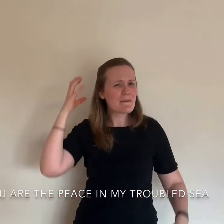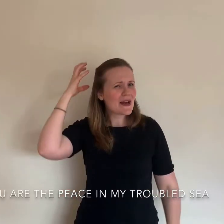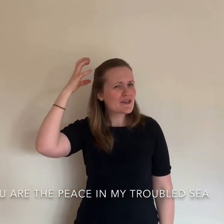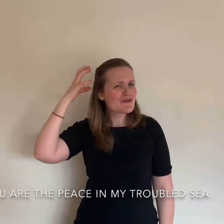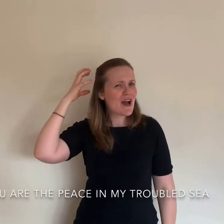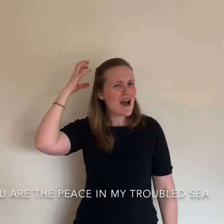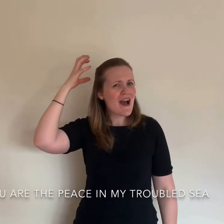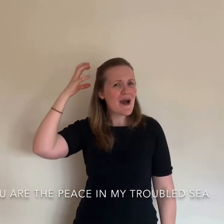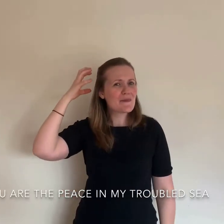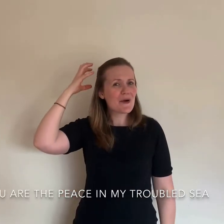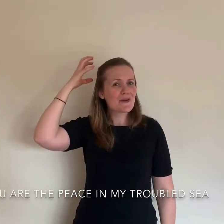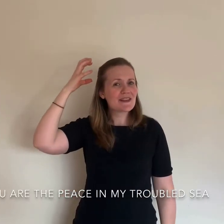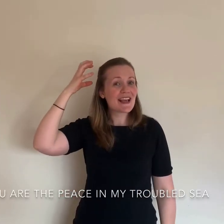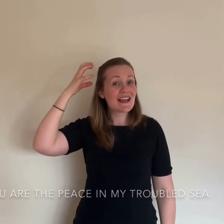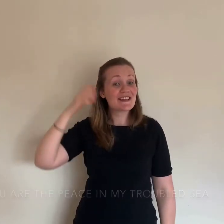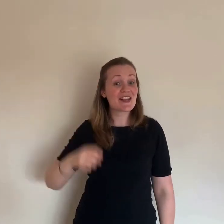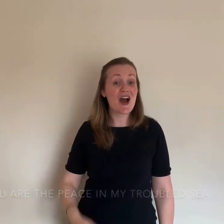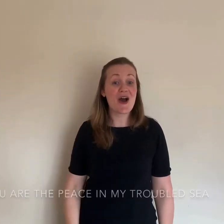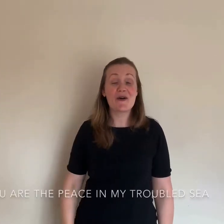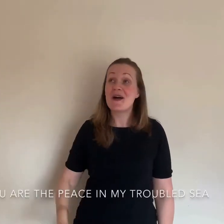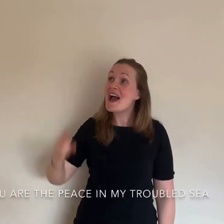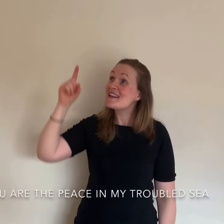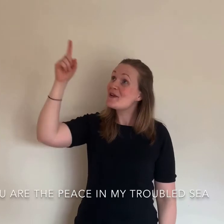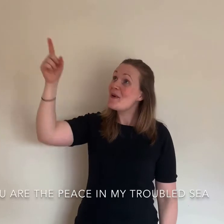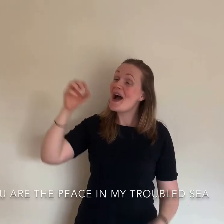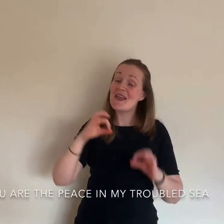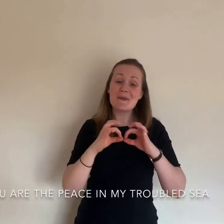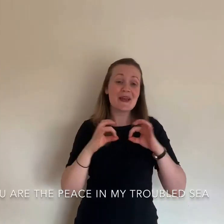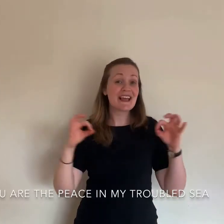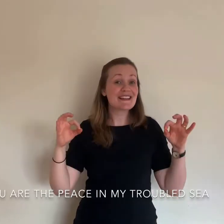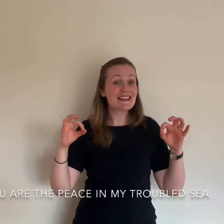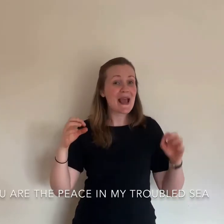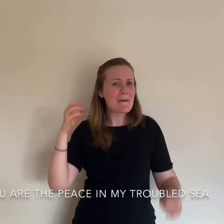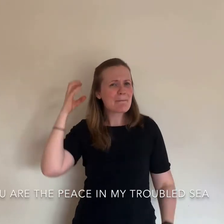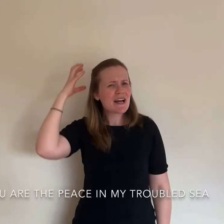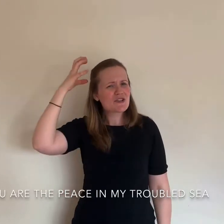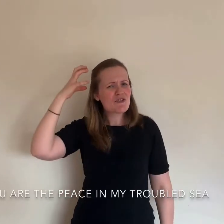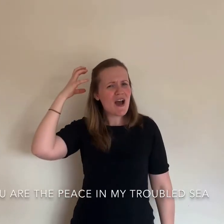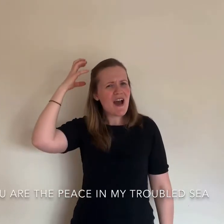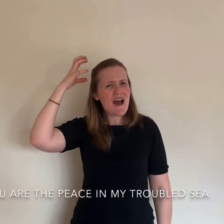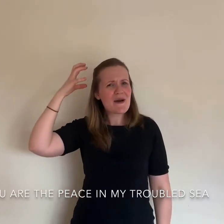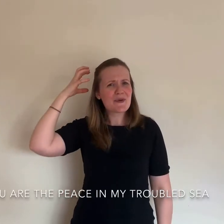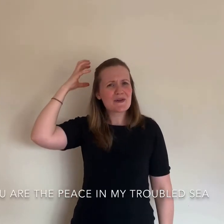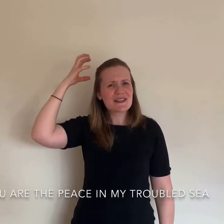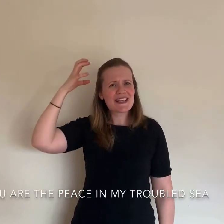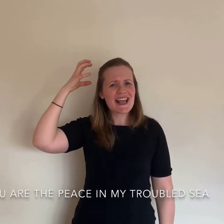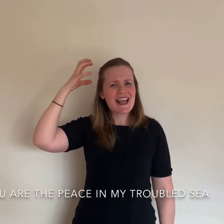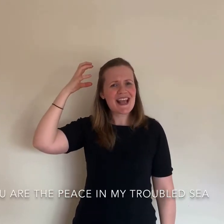my troubled sea. Whoa, you are the peace in my troubled sea.